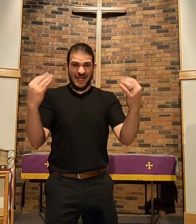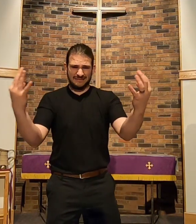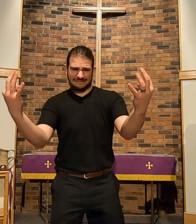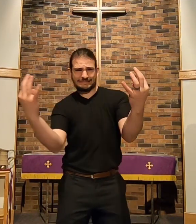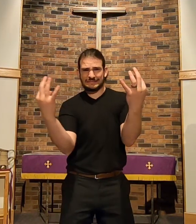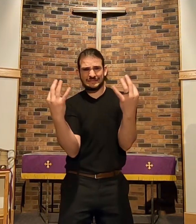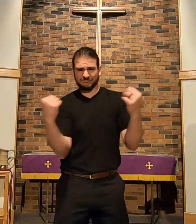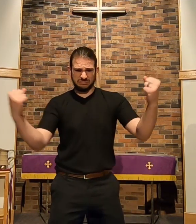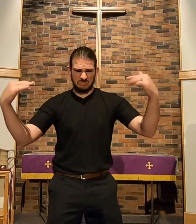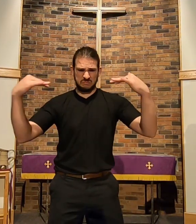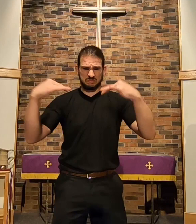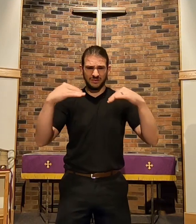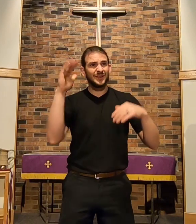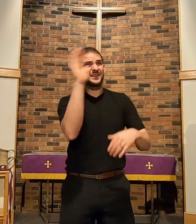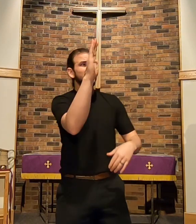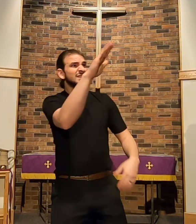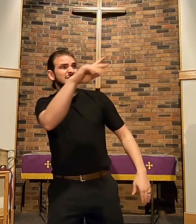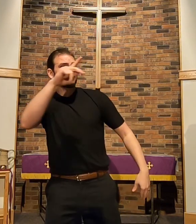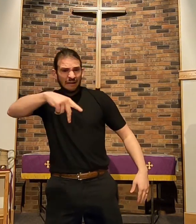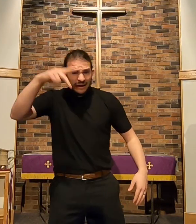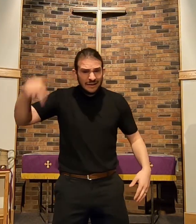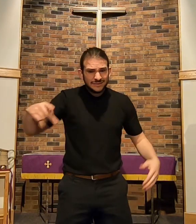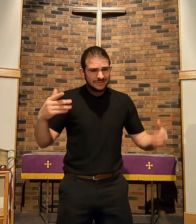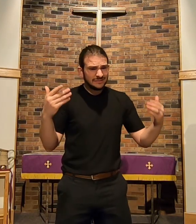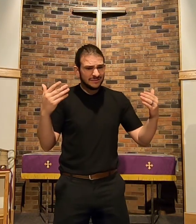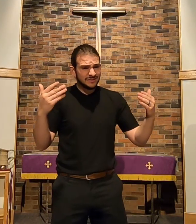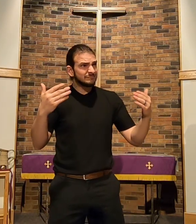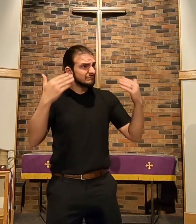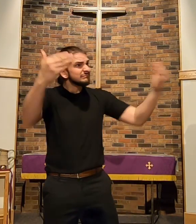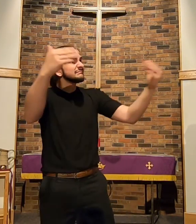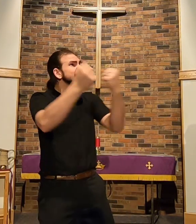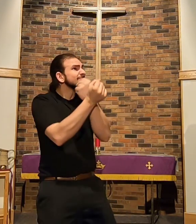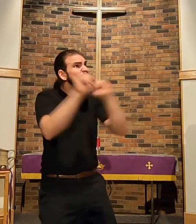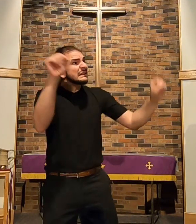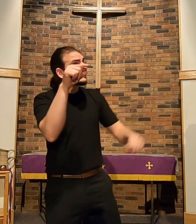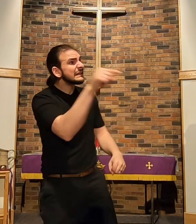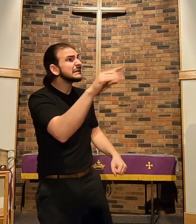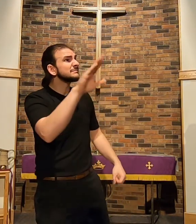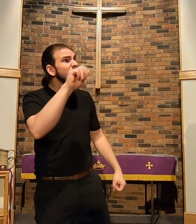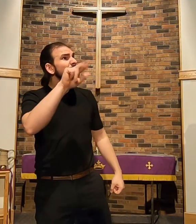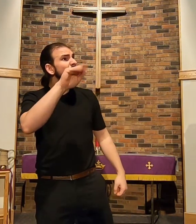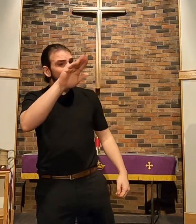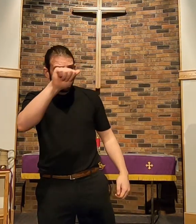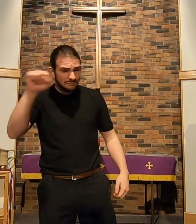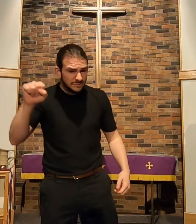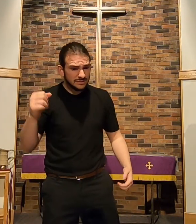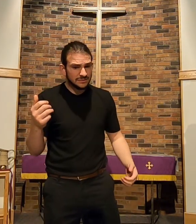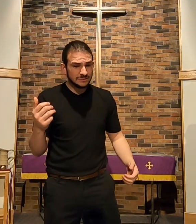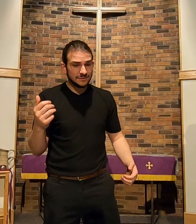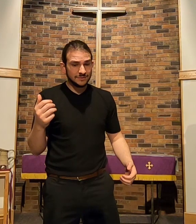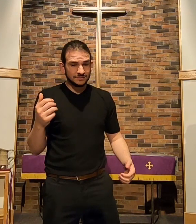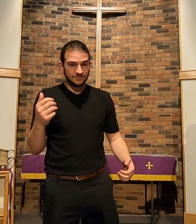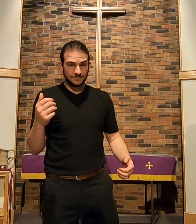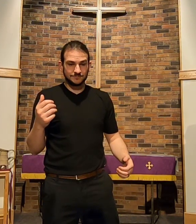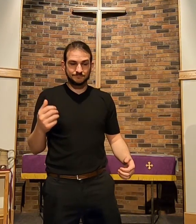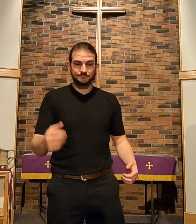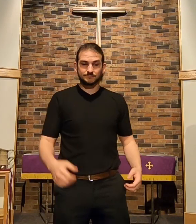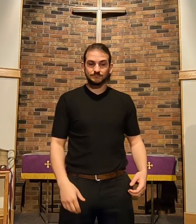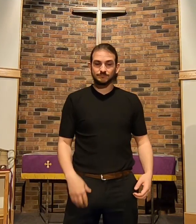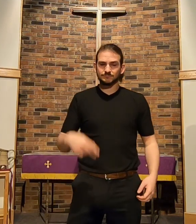And the crowd now came and asked Pilate to set a prisoner free, just as he usually did.